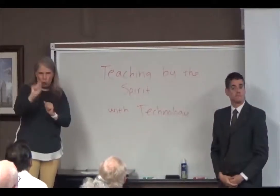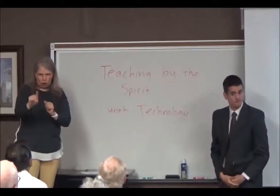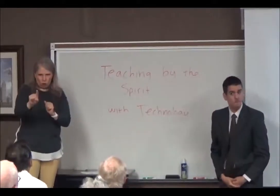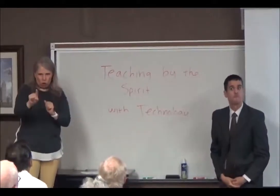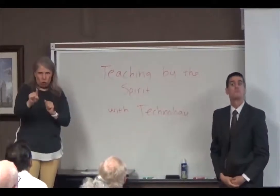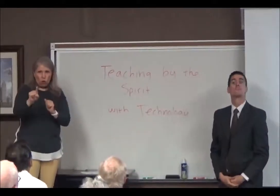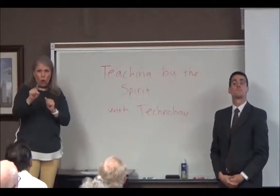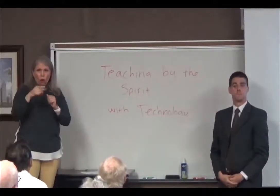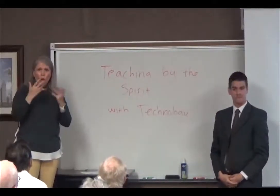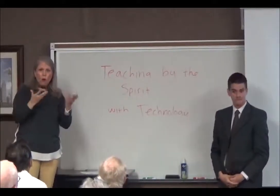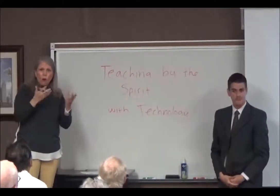Start with a question.